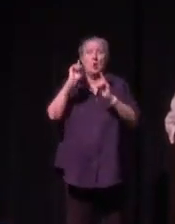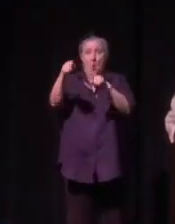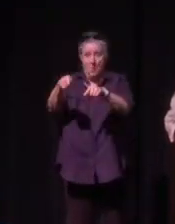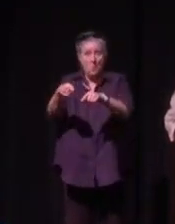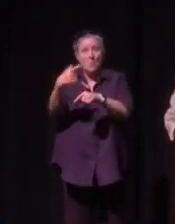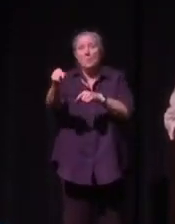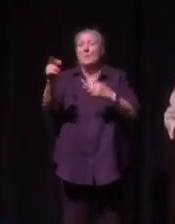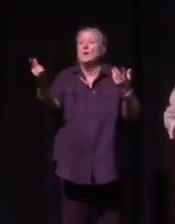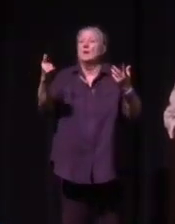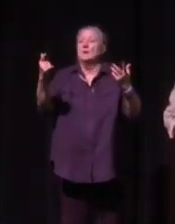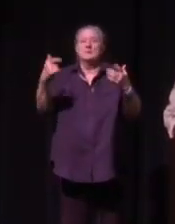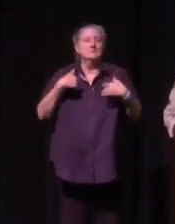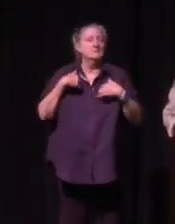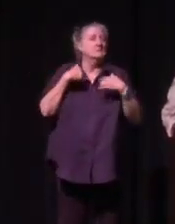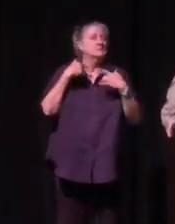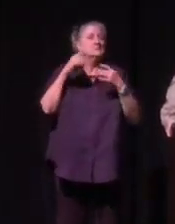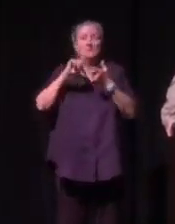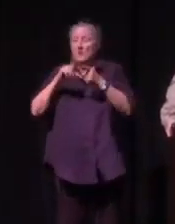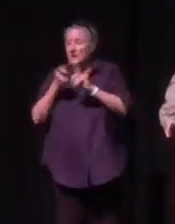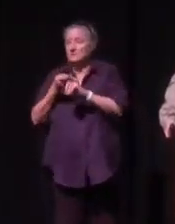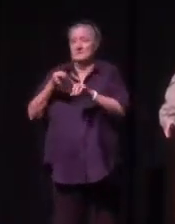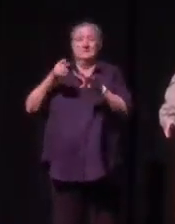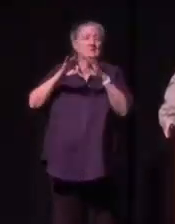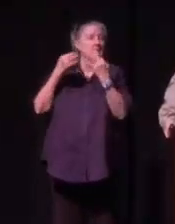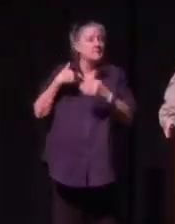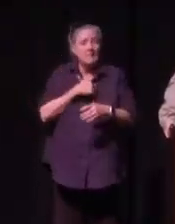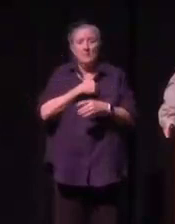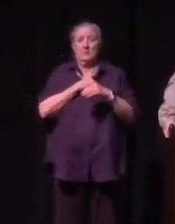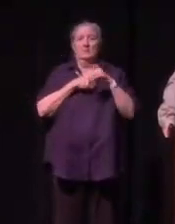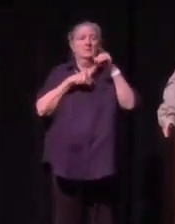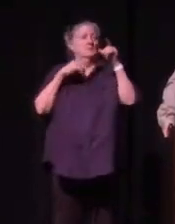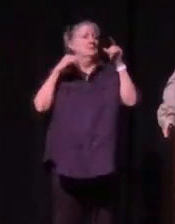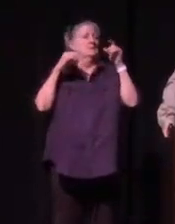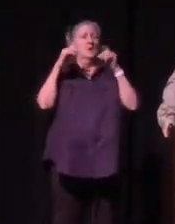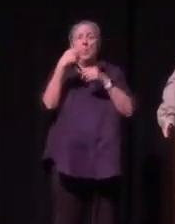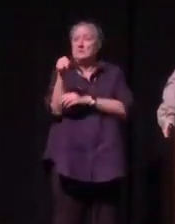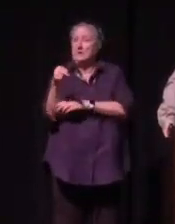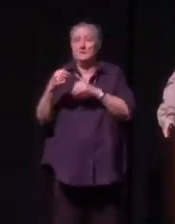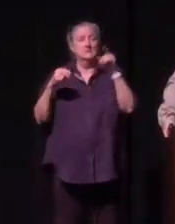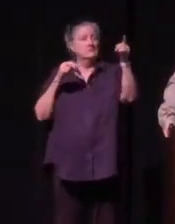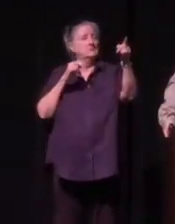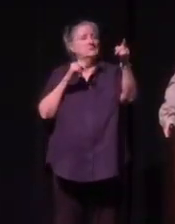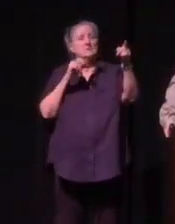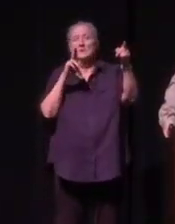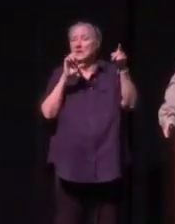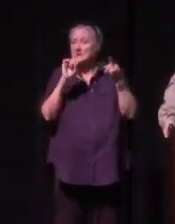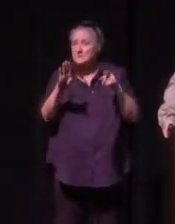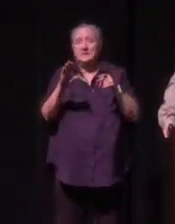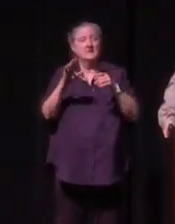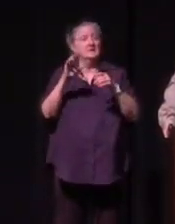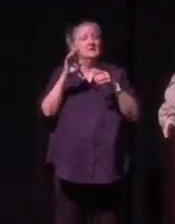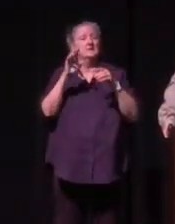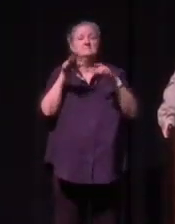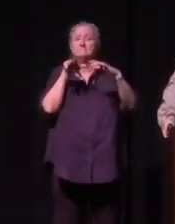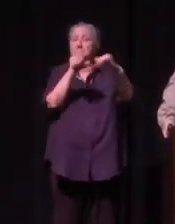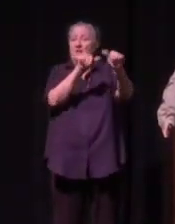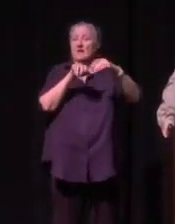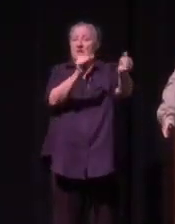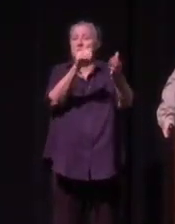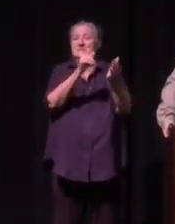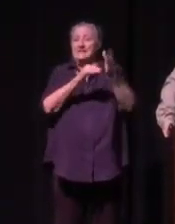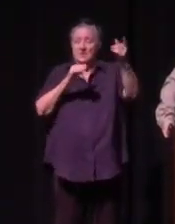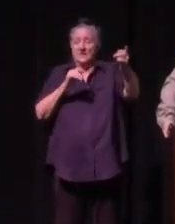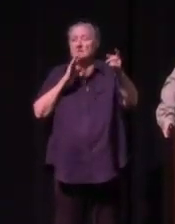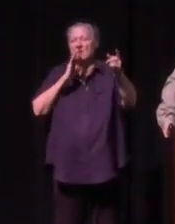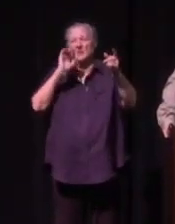go, whether that's to a friend's, to a family member, to a hotel, or to an evacuation, to the evacuation center,